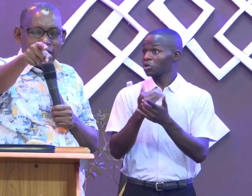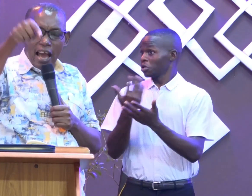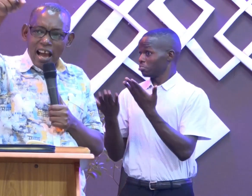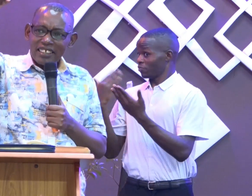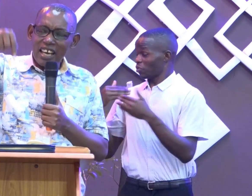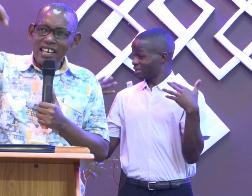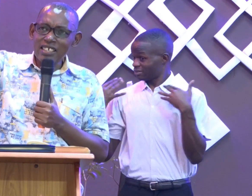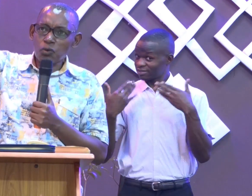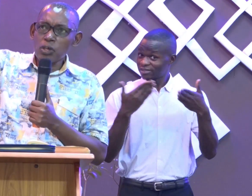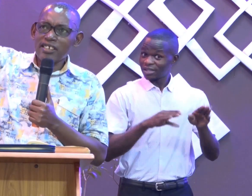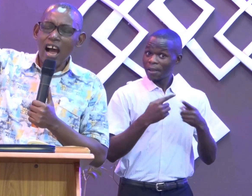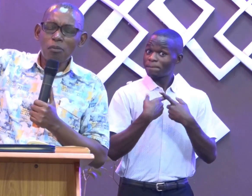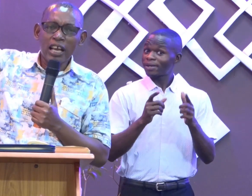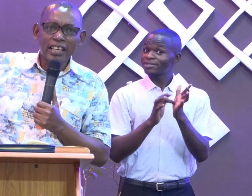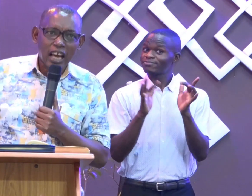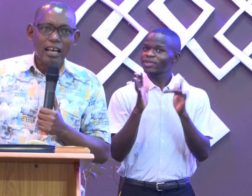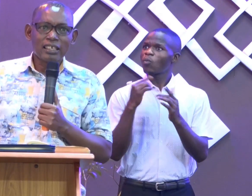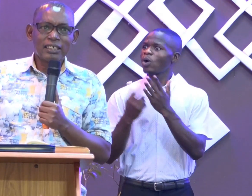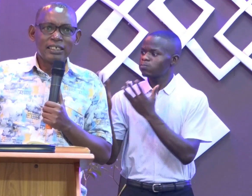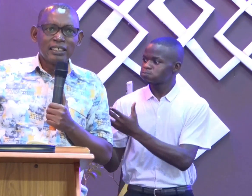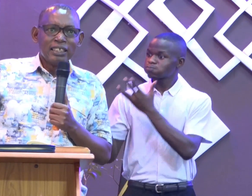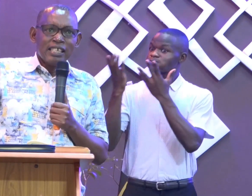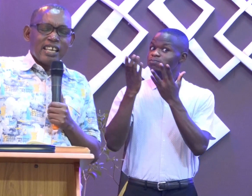feared sin. But what